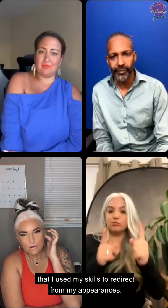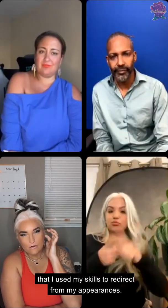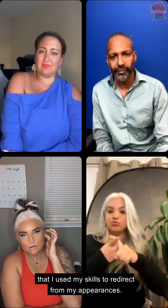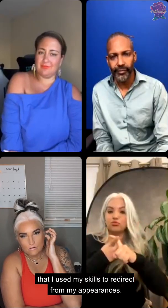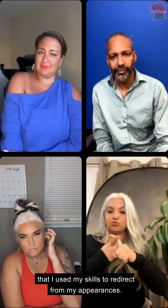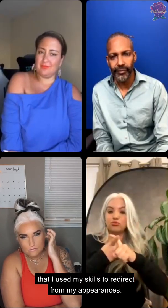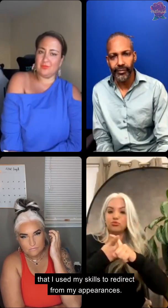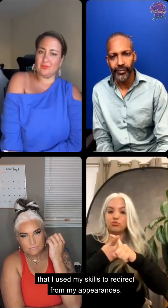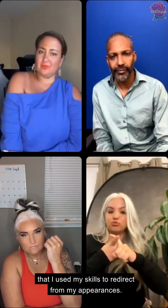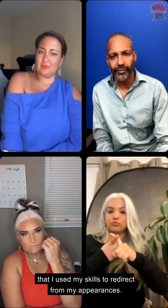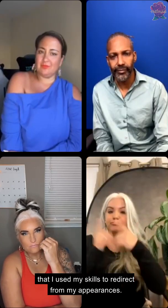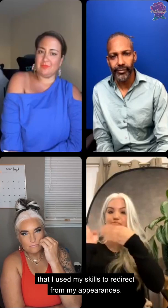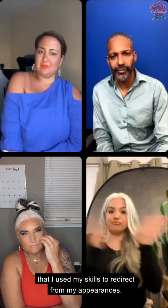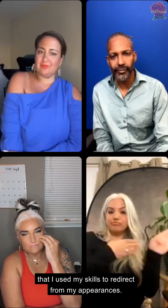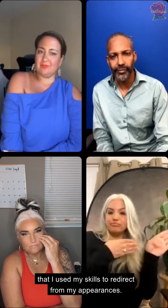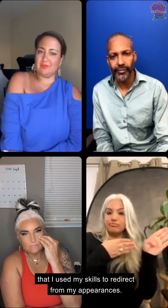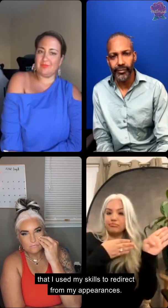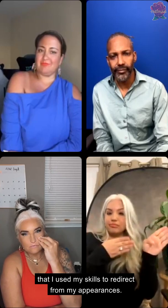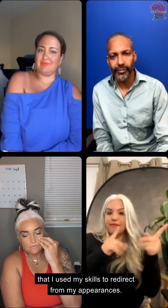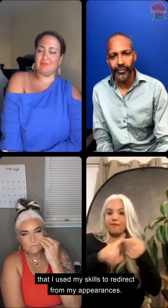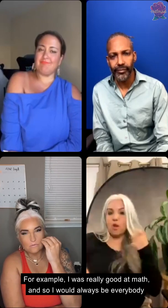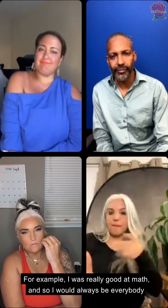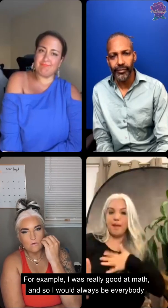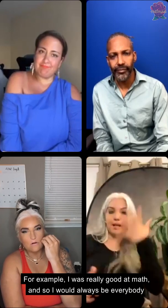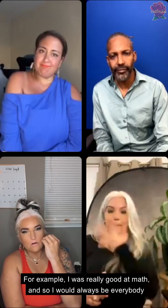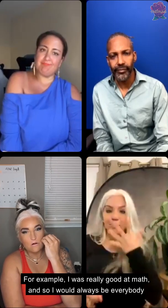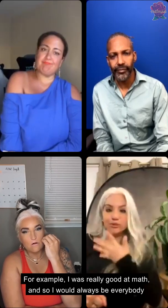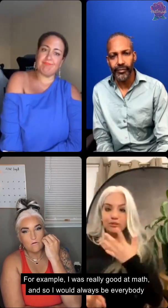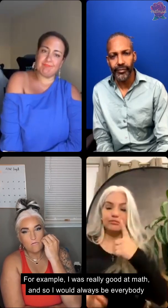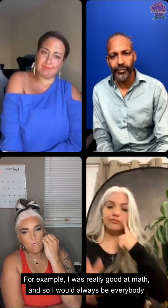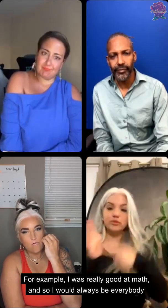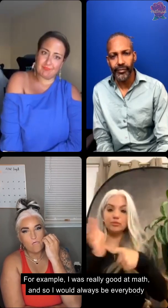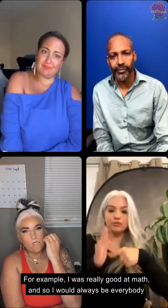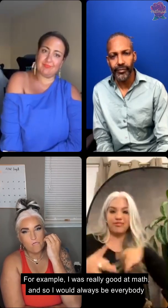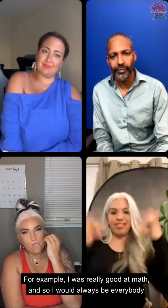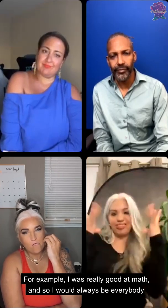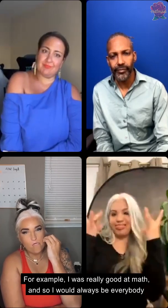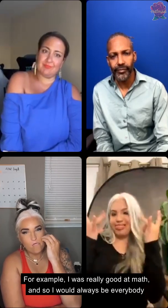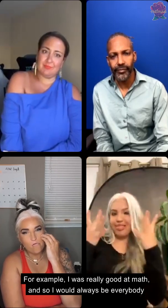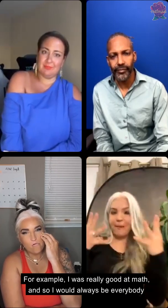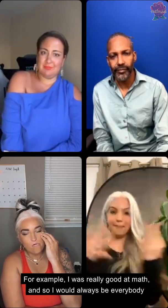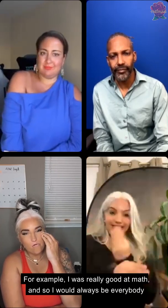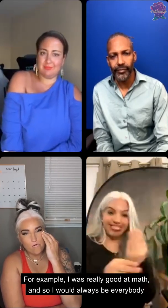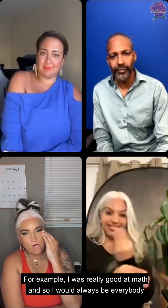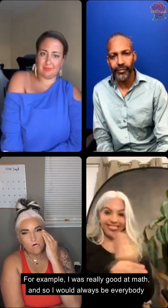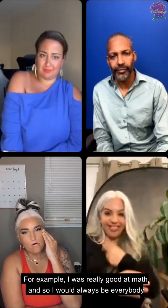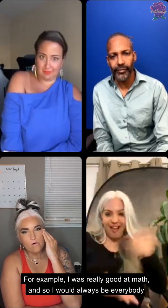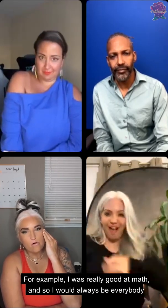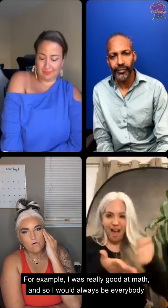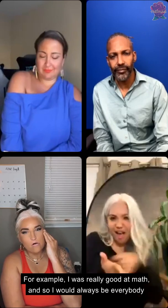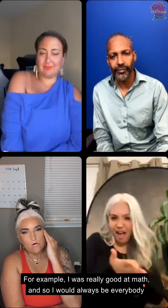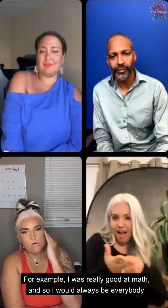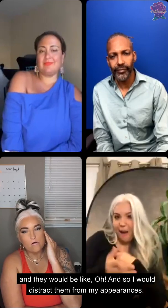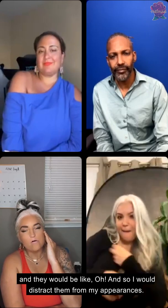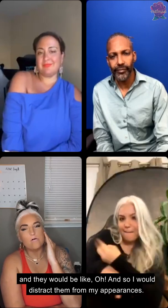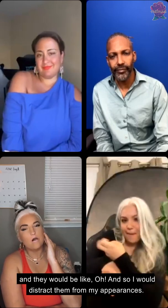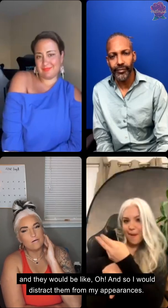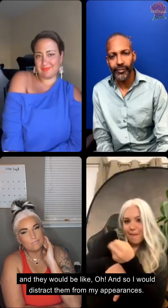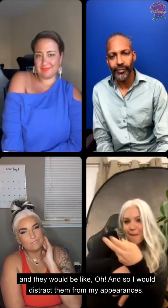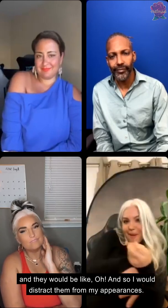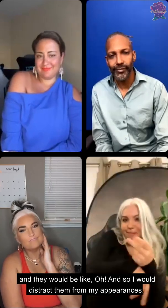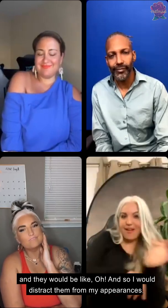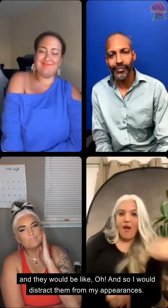my skills to redirect from my appearances. For example, I was really good at math, and so I would always